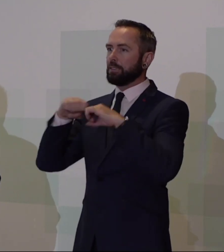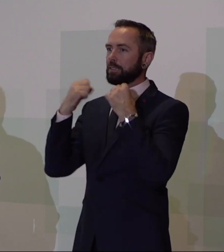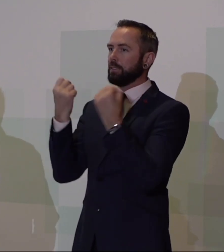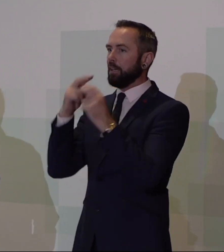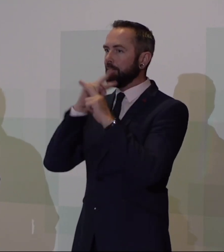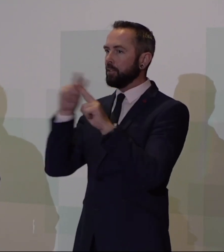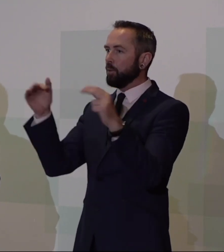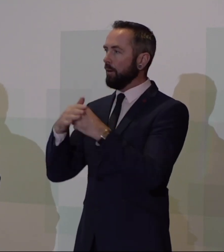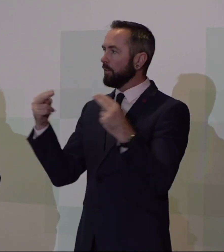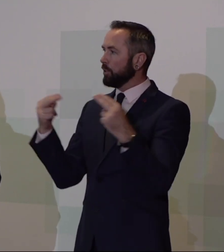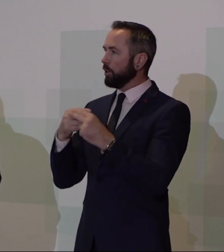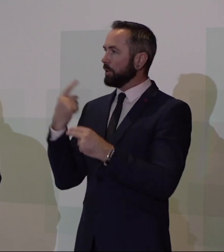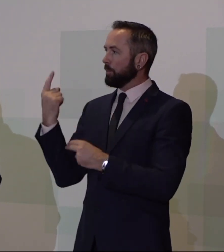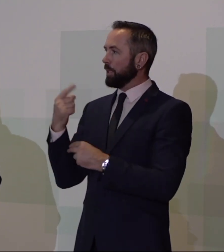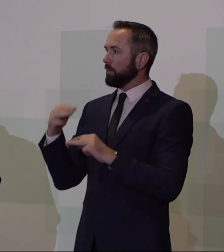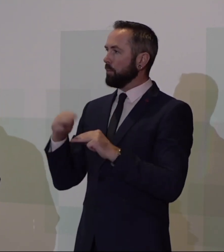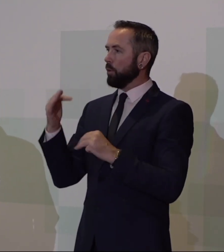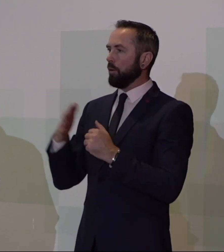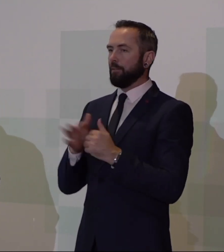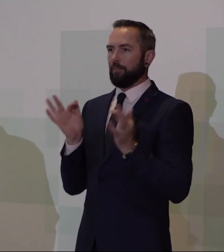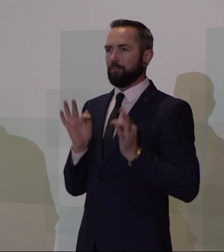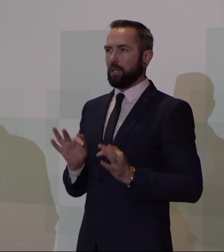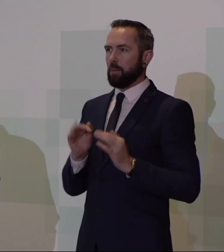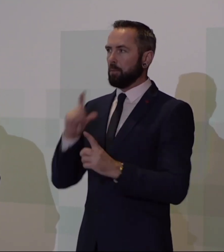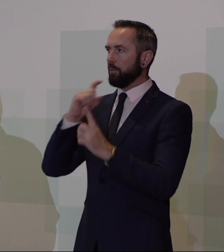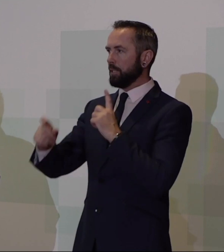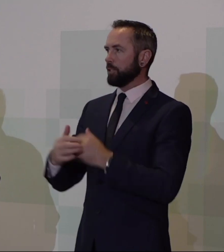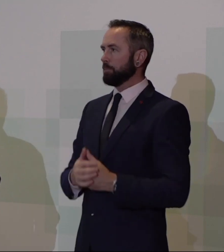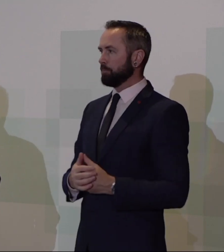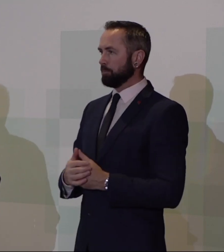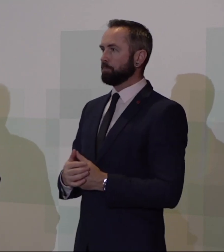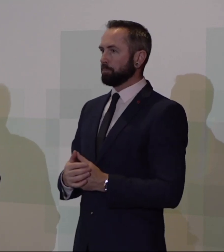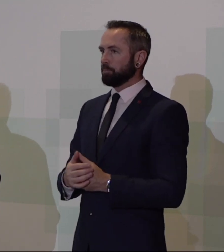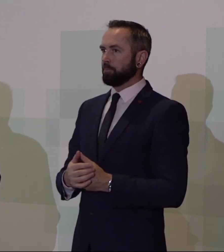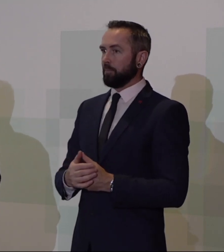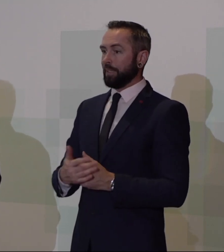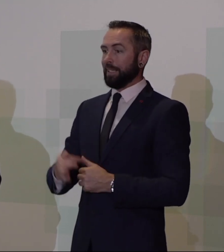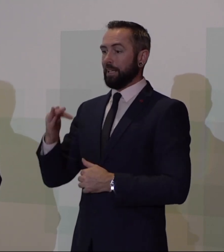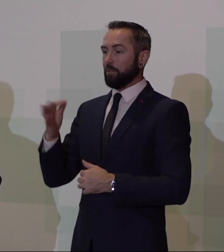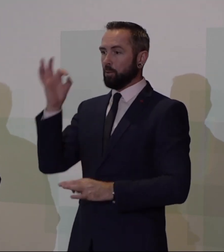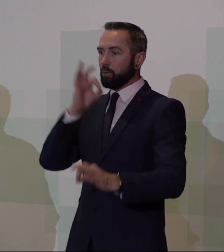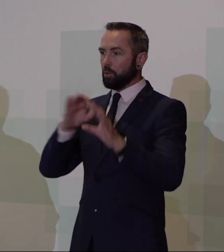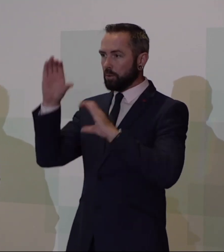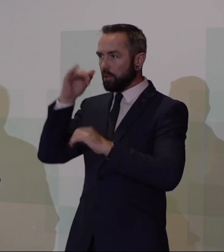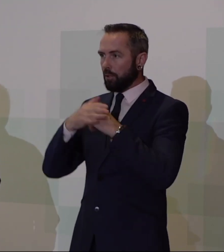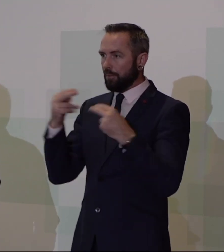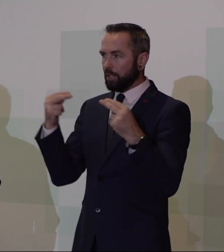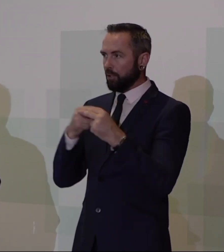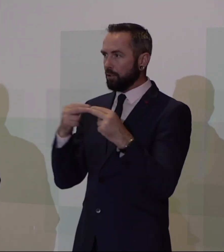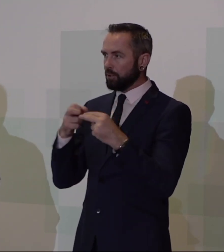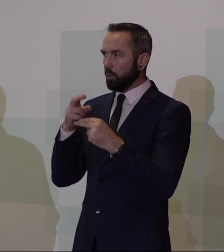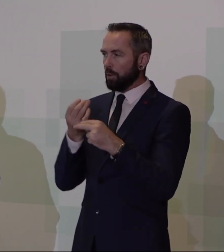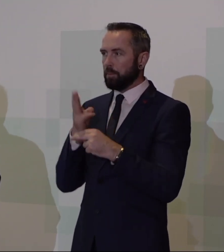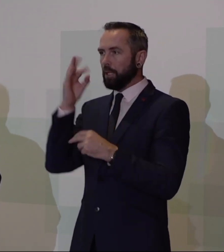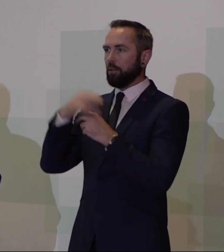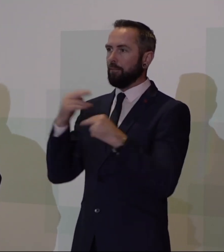of nursing being a mainly female profession. We only have to do a Google search of a nurse or image